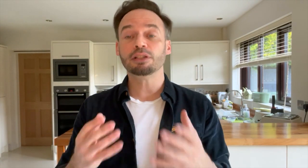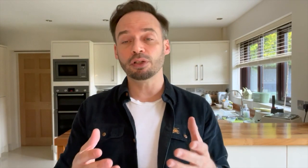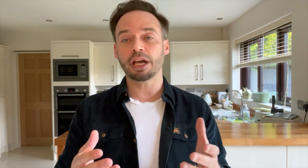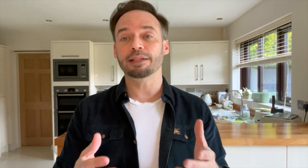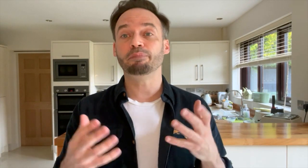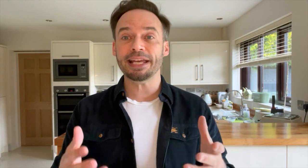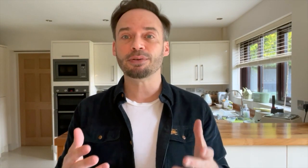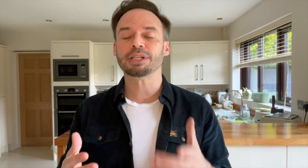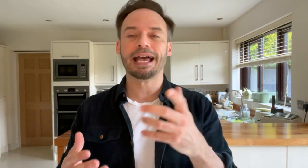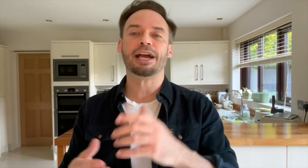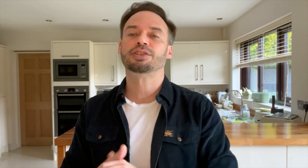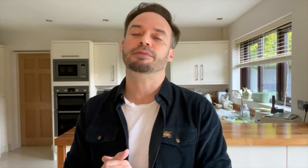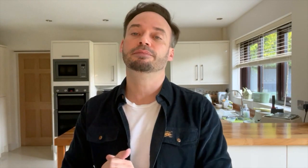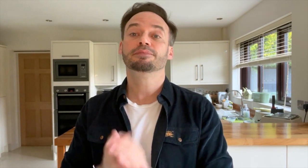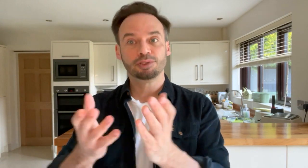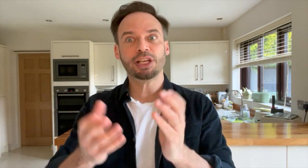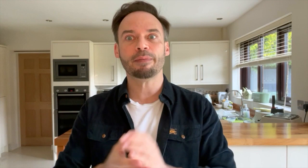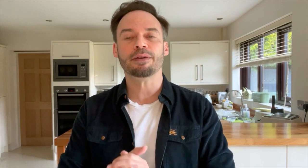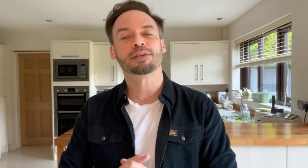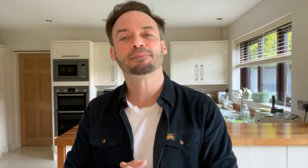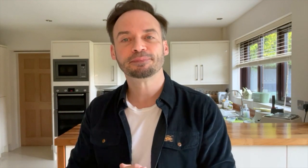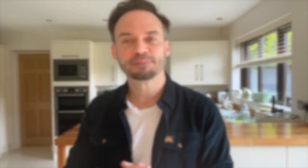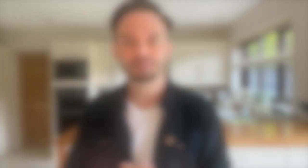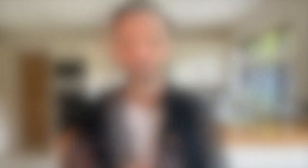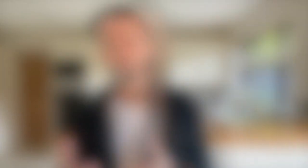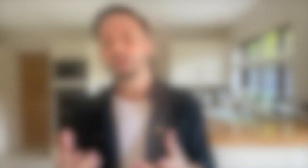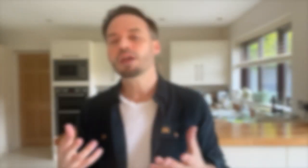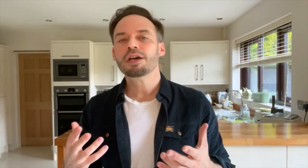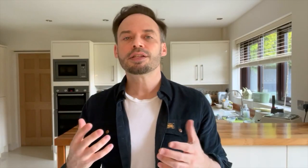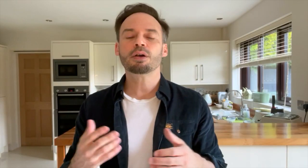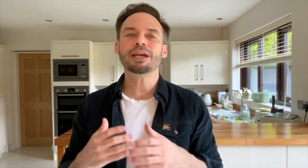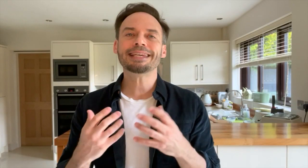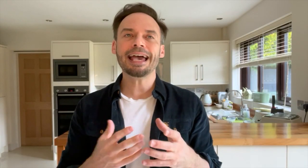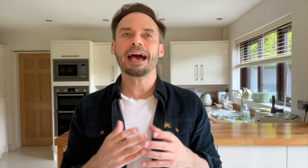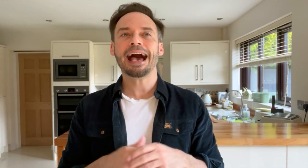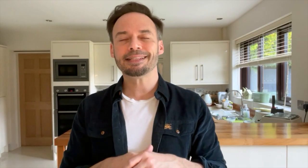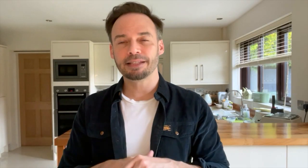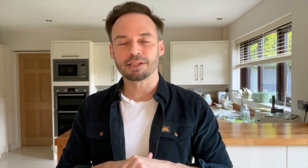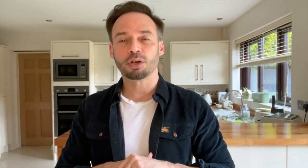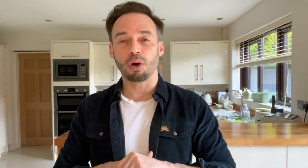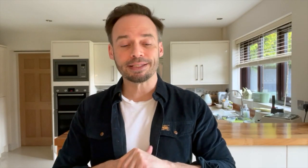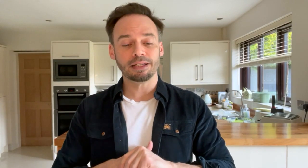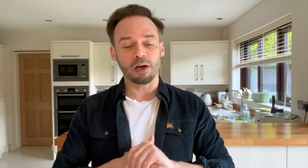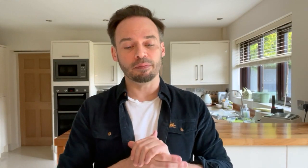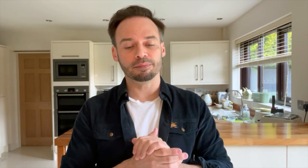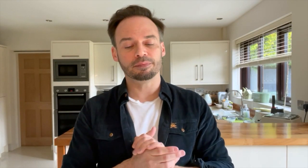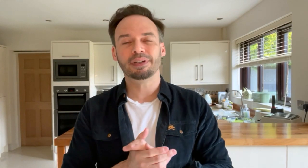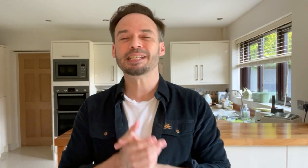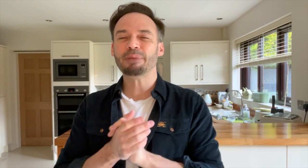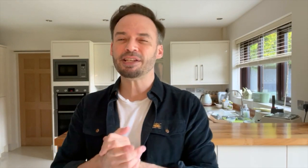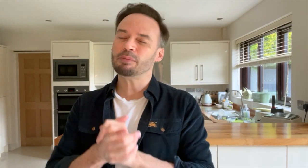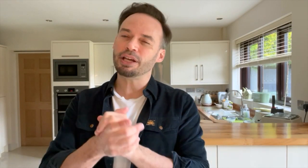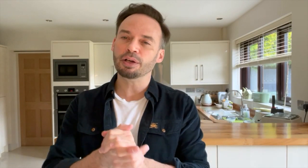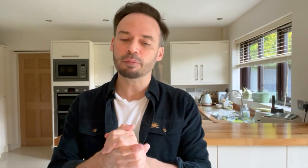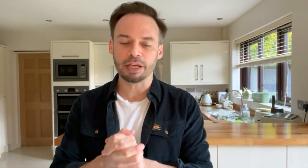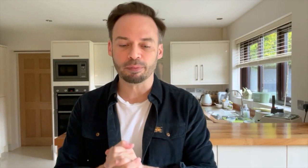look at the beatles action check them out so i get asked this quite a lot especially by young people